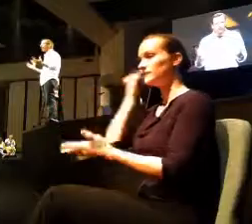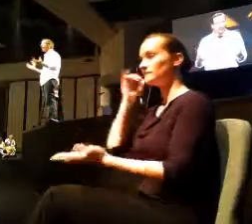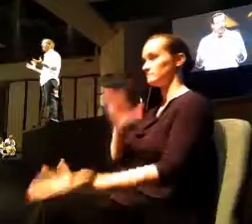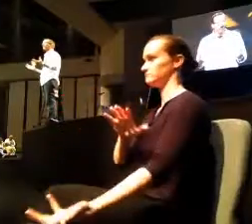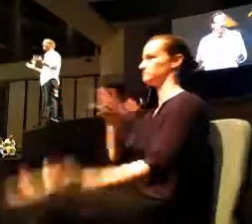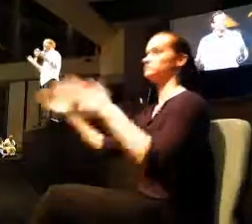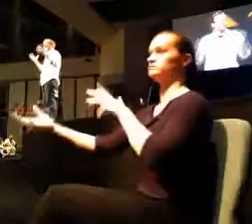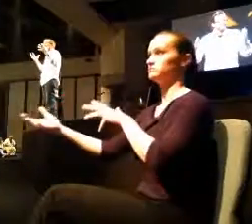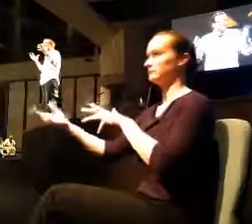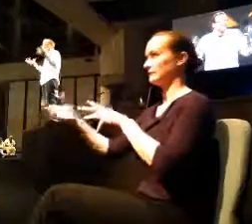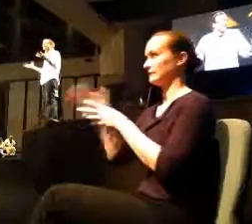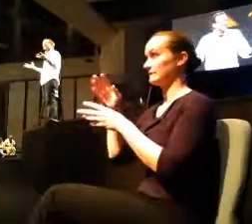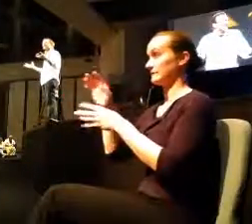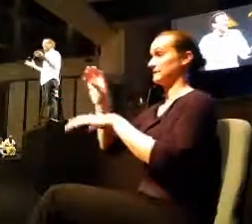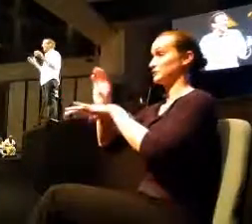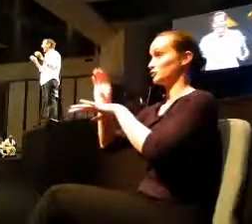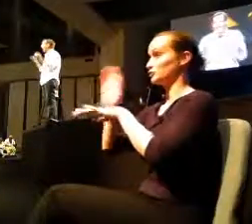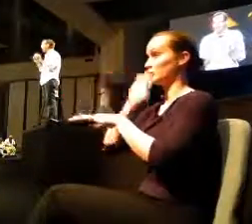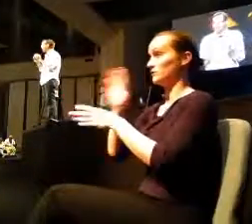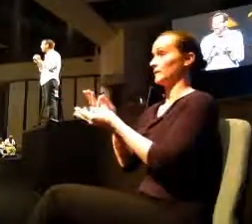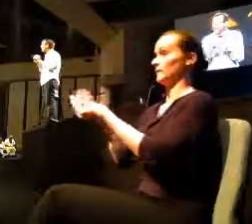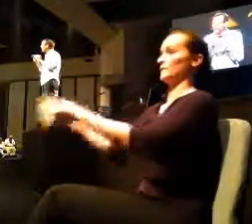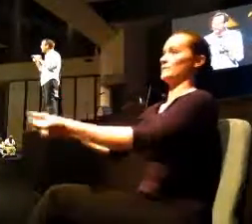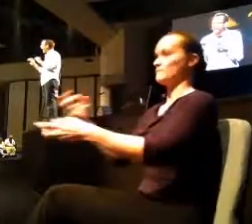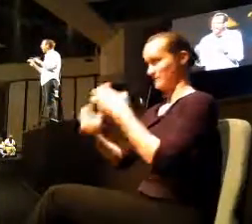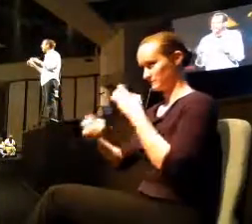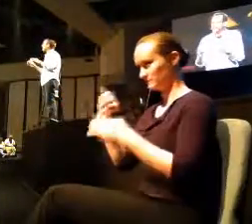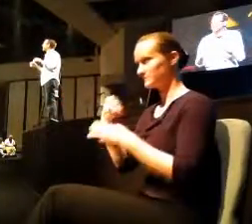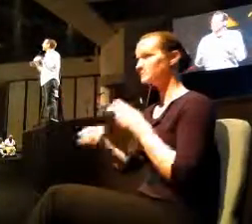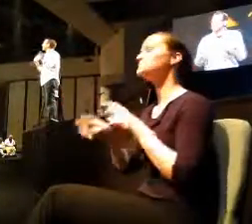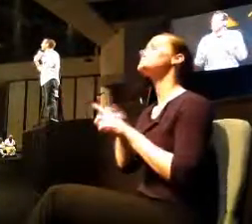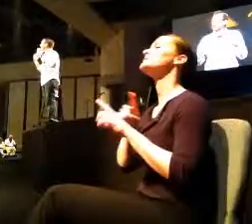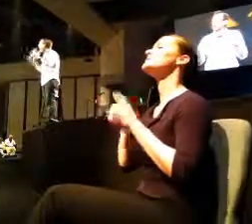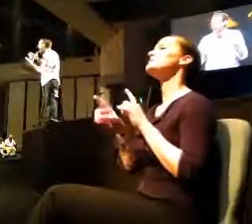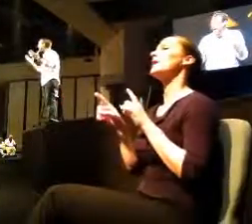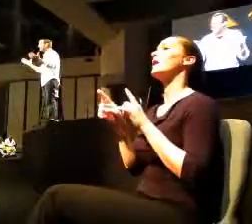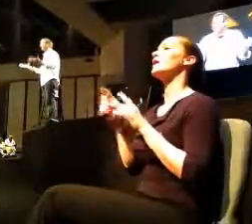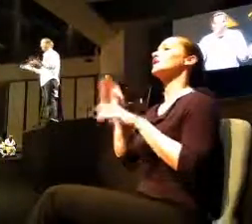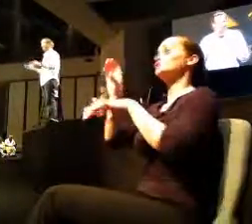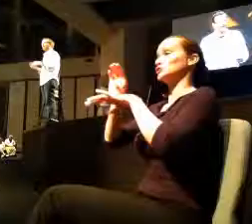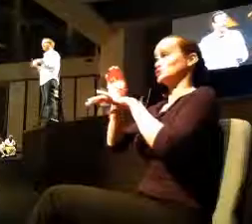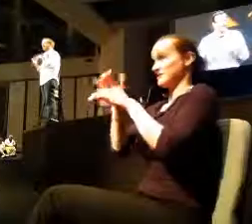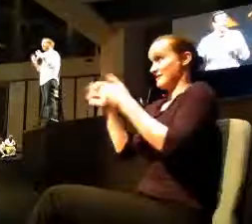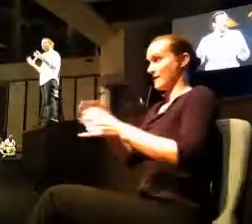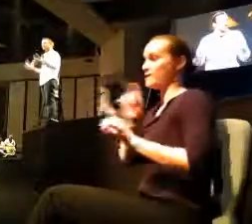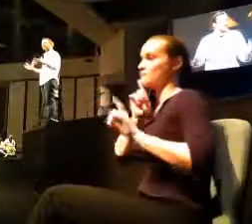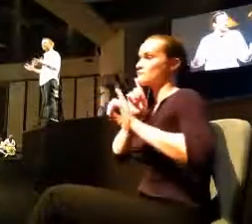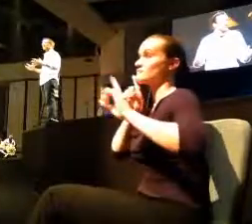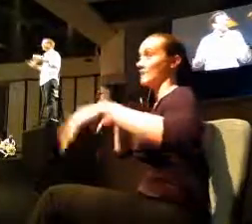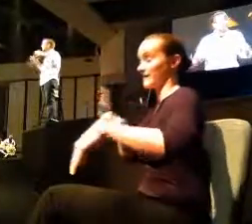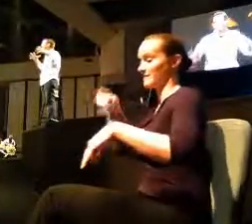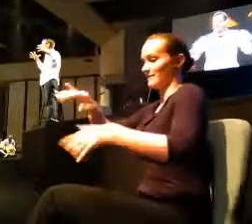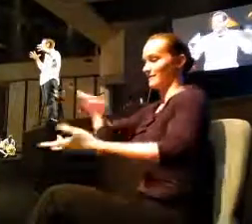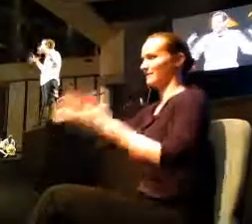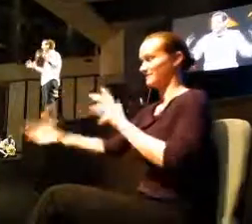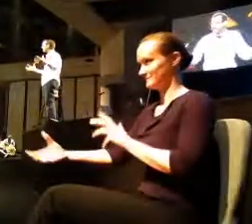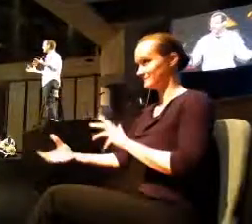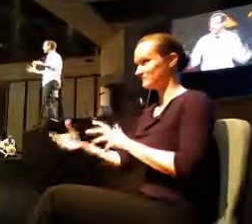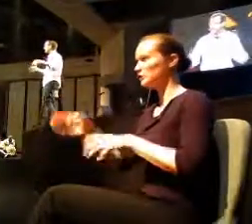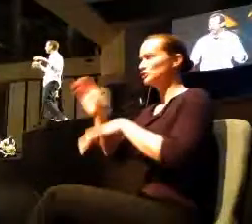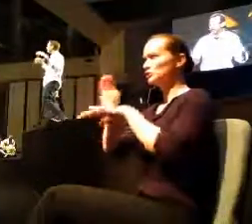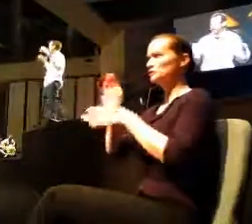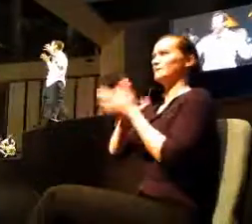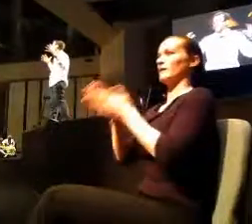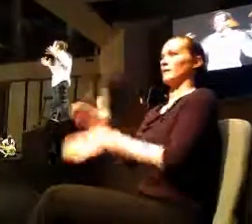church so often faces this. And the way they react to this is in a reactive way. They become defensive. They begin